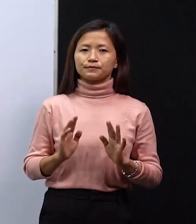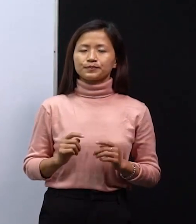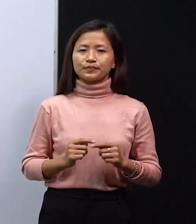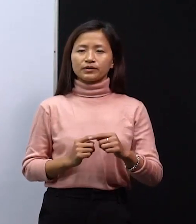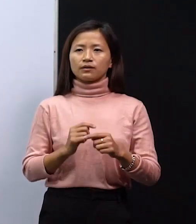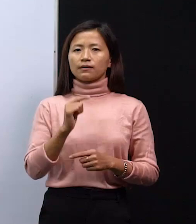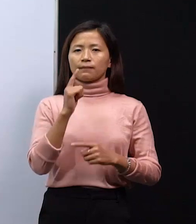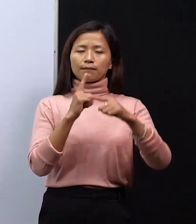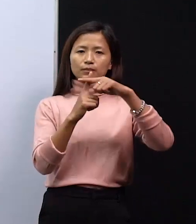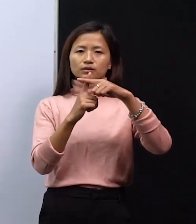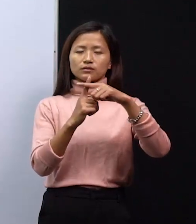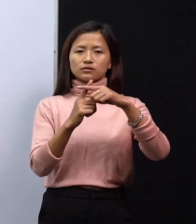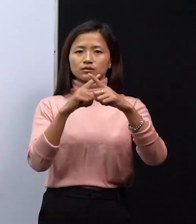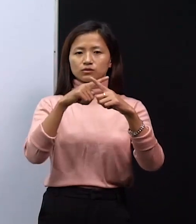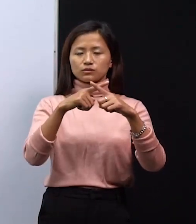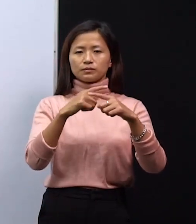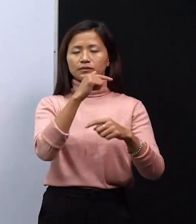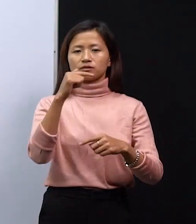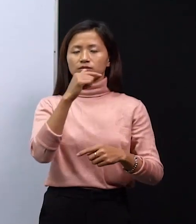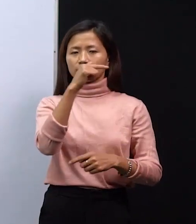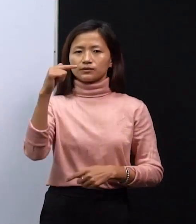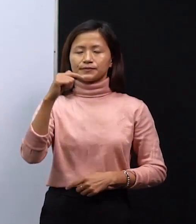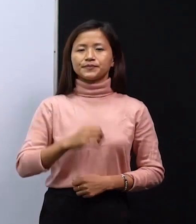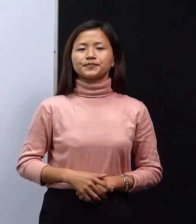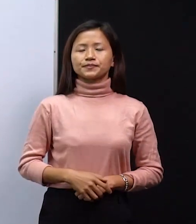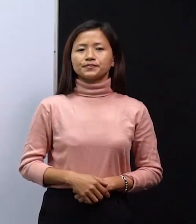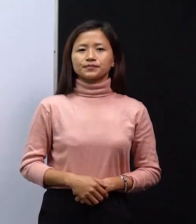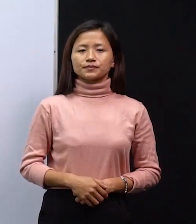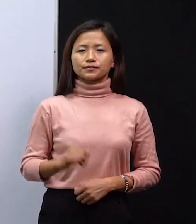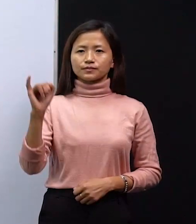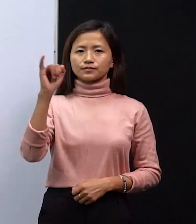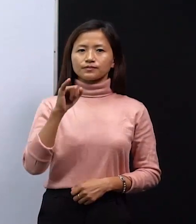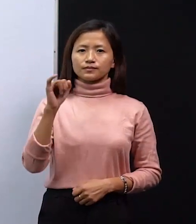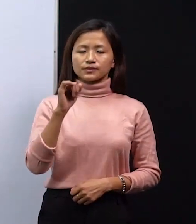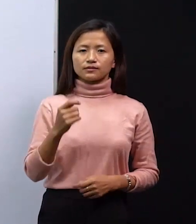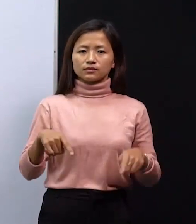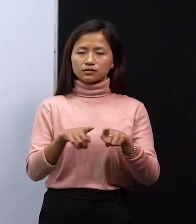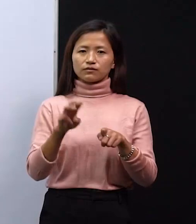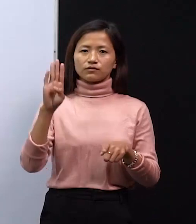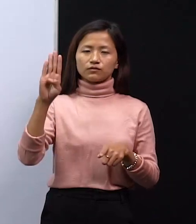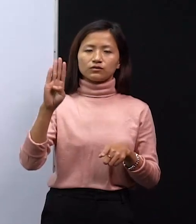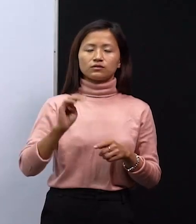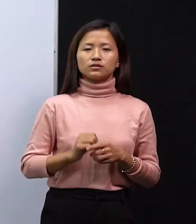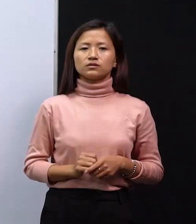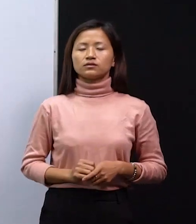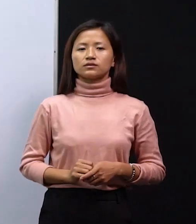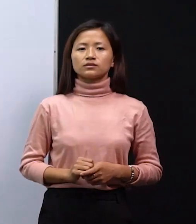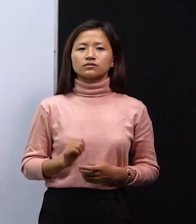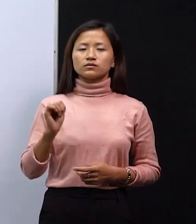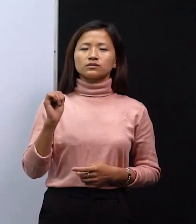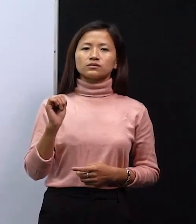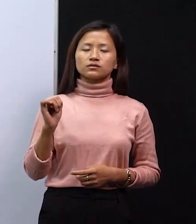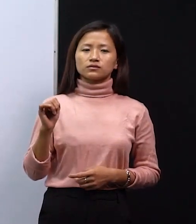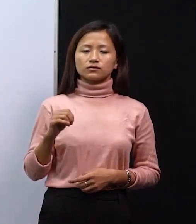into minus is minus, okay? And 6 and 4, you have to multiply them. So you get 6 into